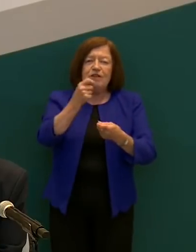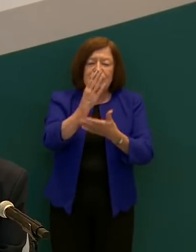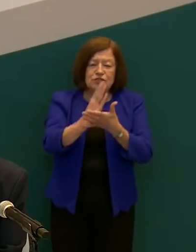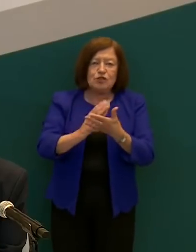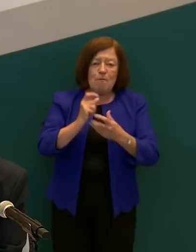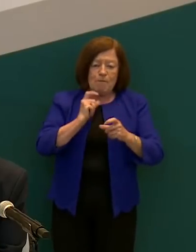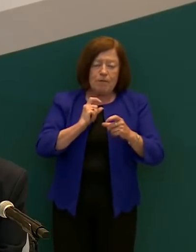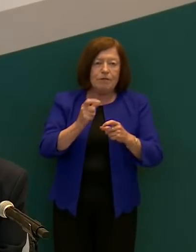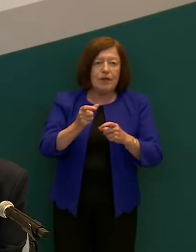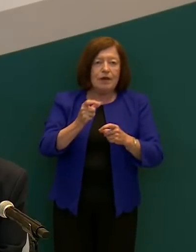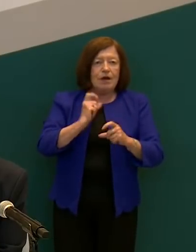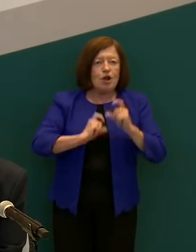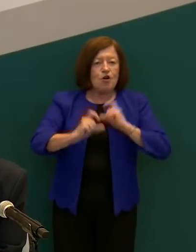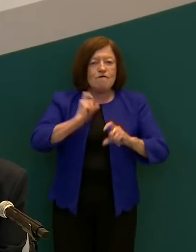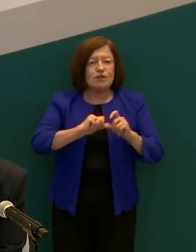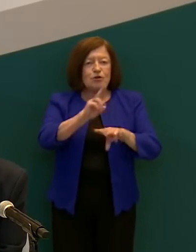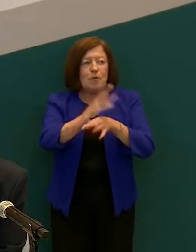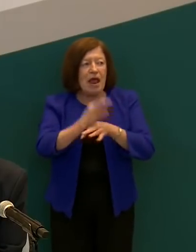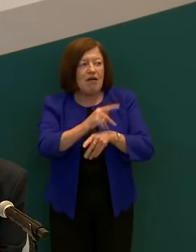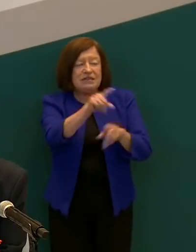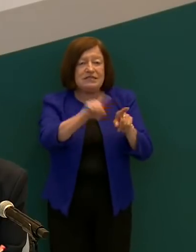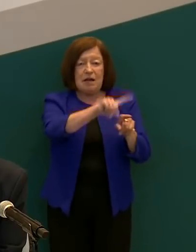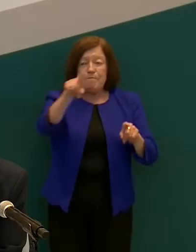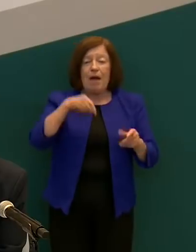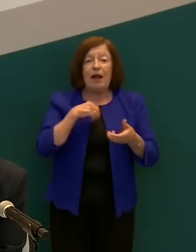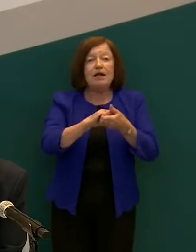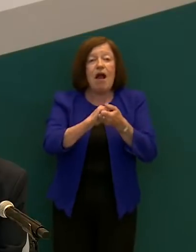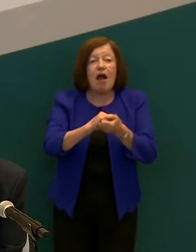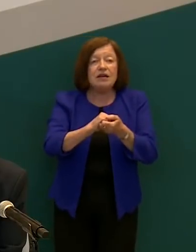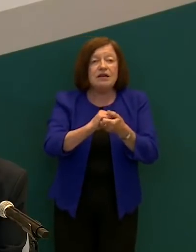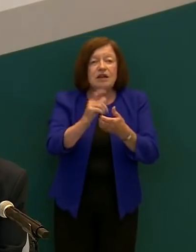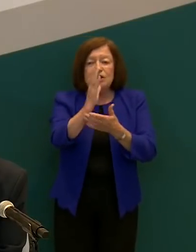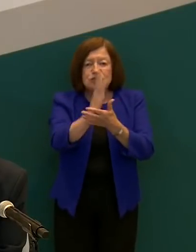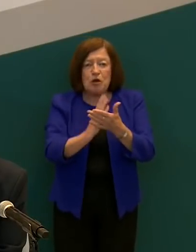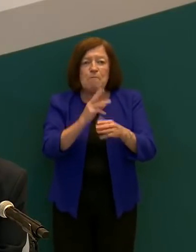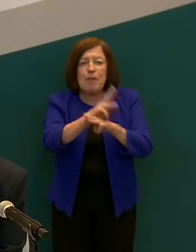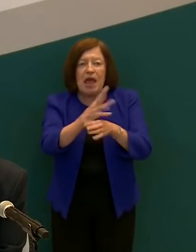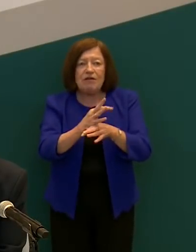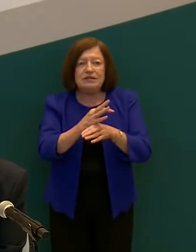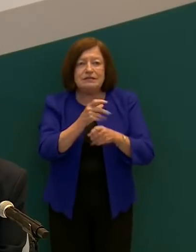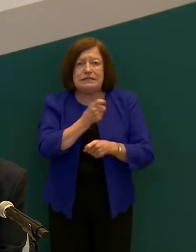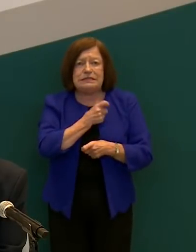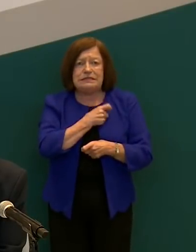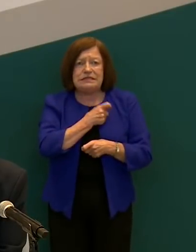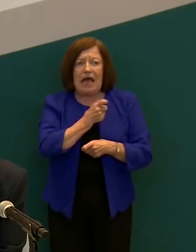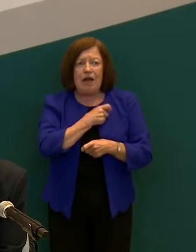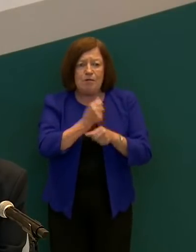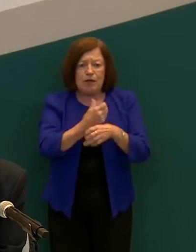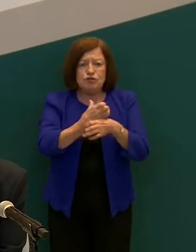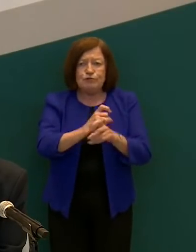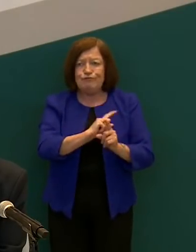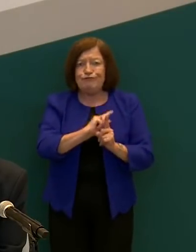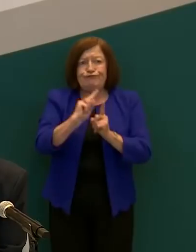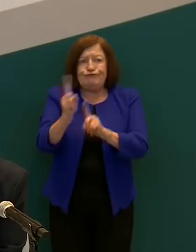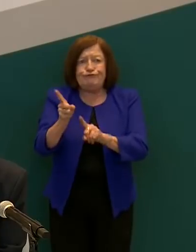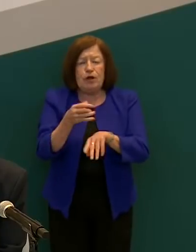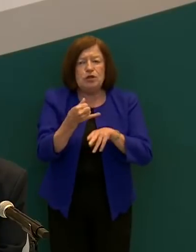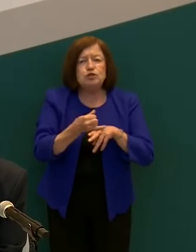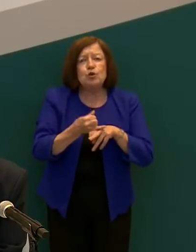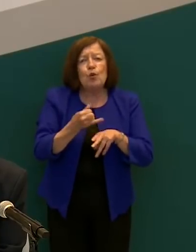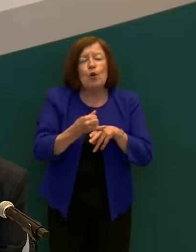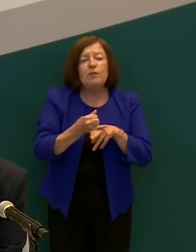to parents? I get a lot of communication, I'm sure my colleagues do, from some parents who seem quite anxious about children going back to